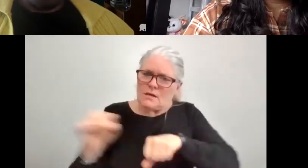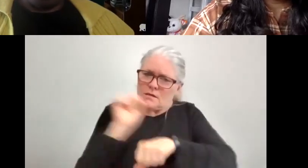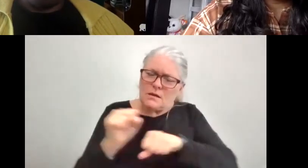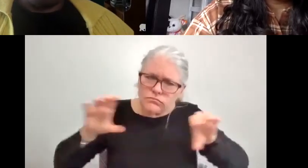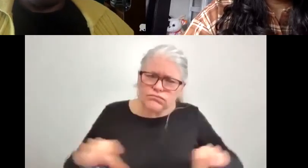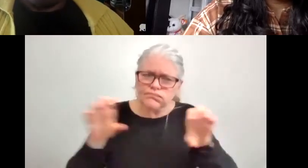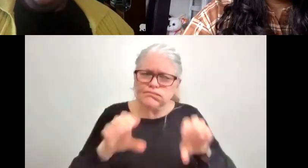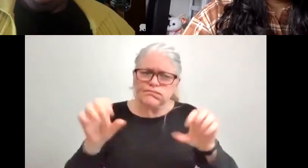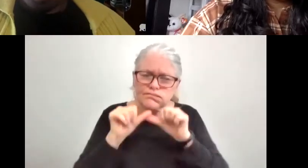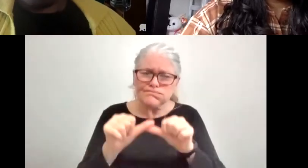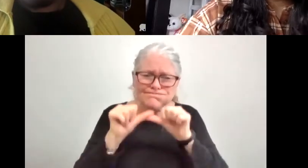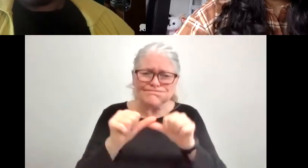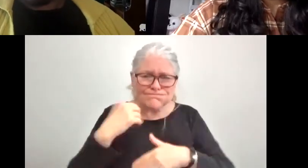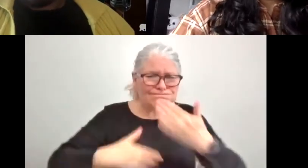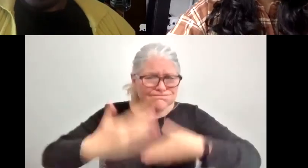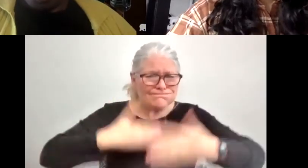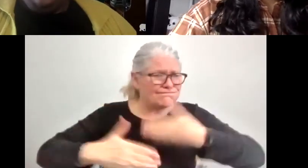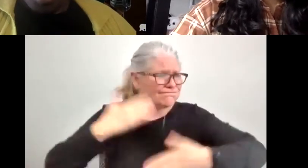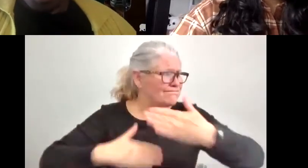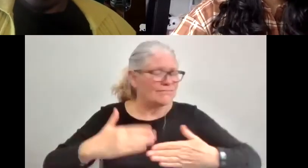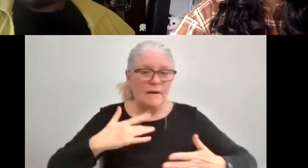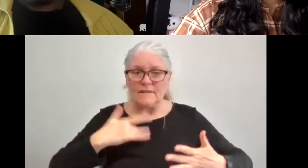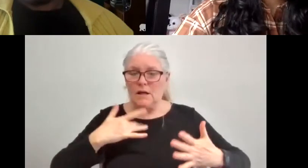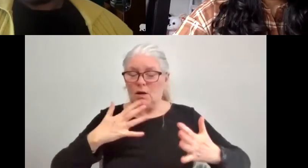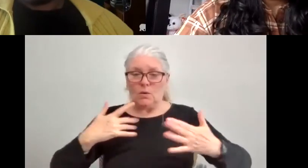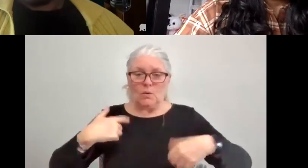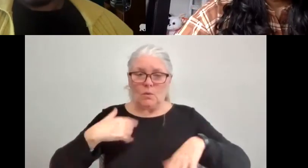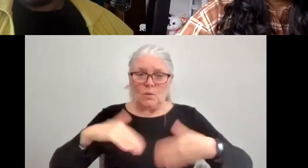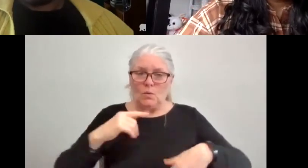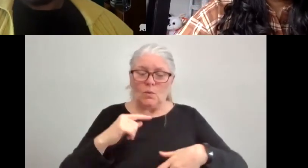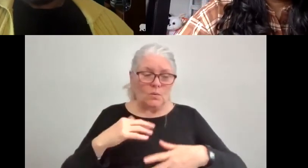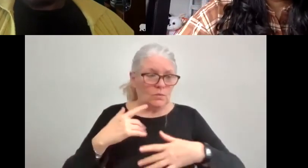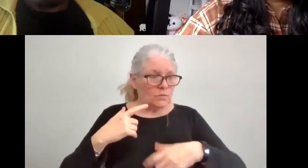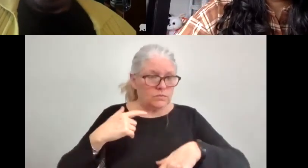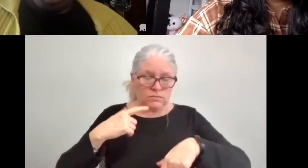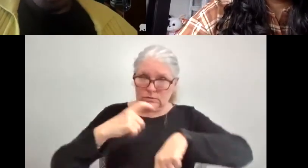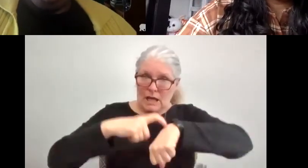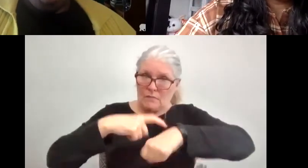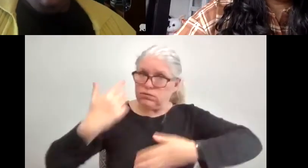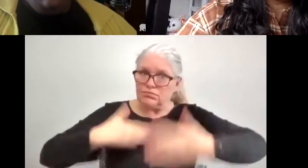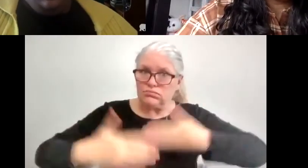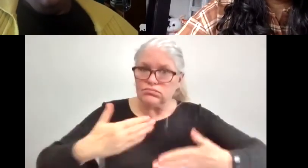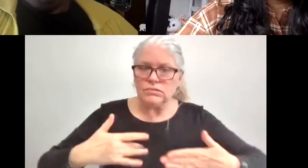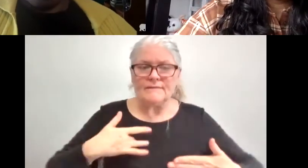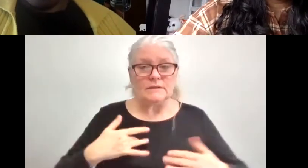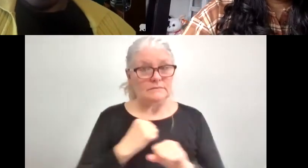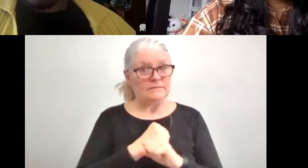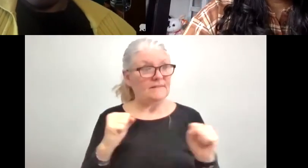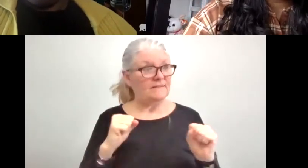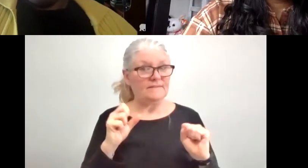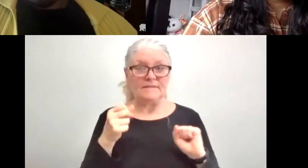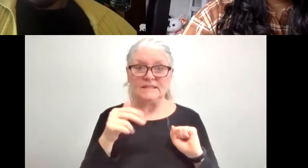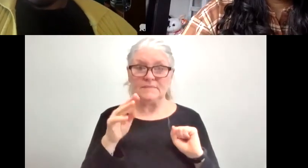and everything feels so intense and so ramped up, it doesn't feel like a safe space, because it feels like I have to like